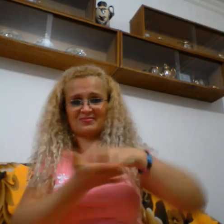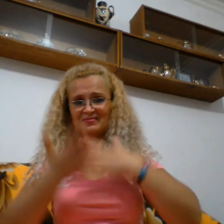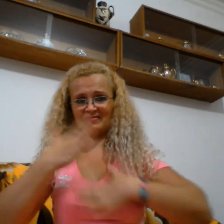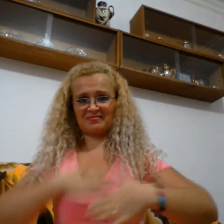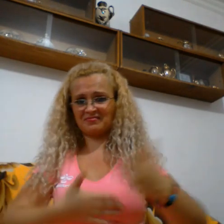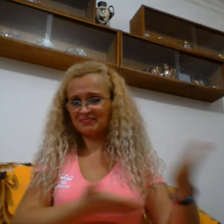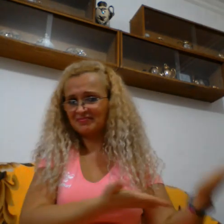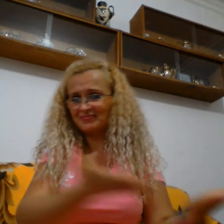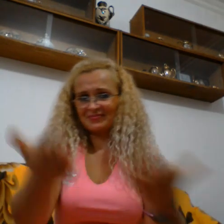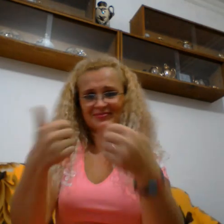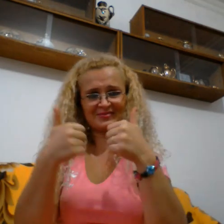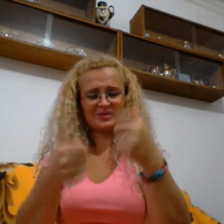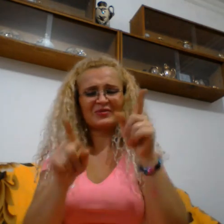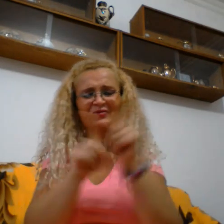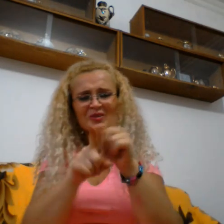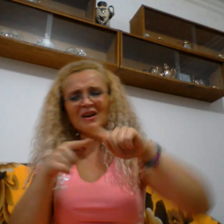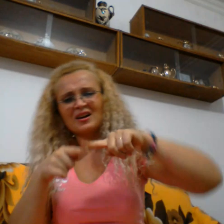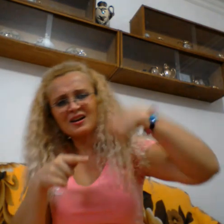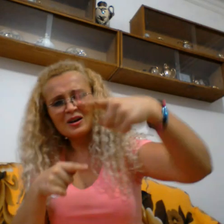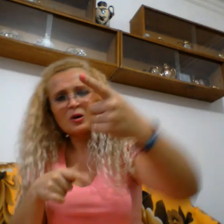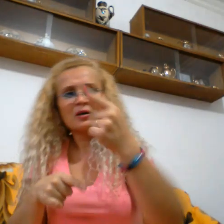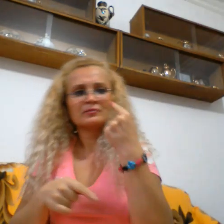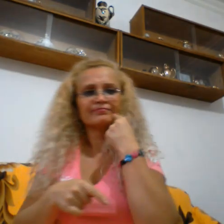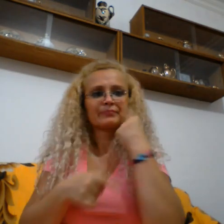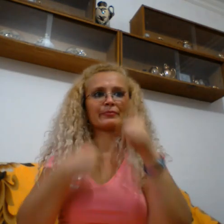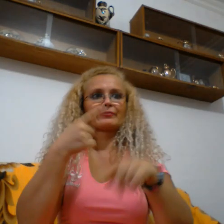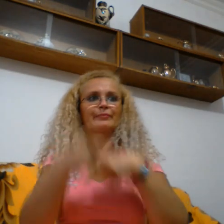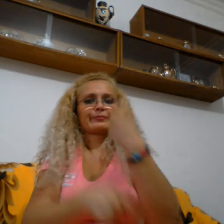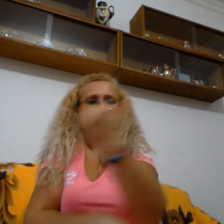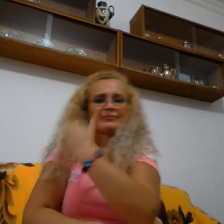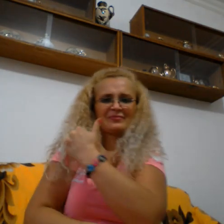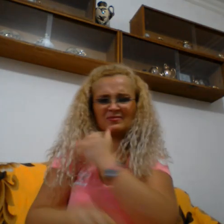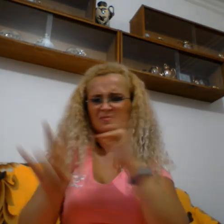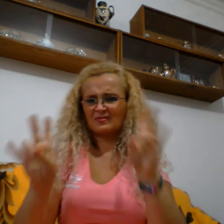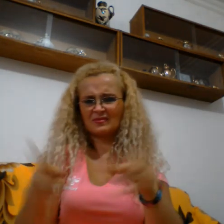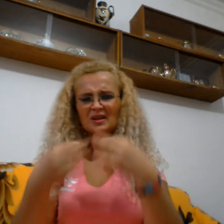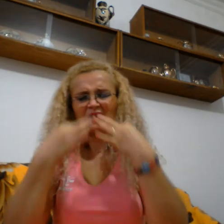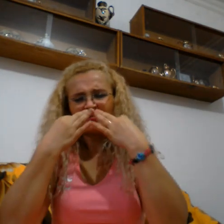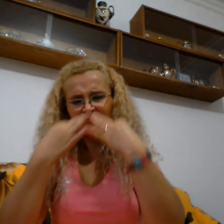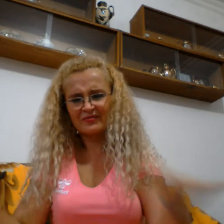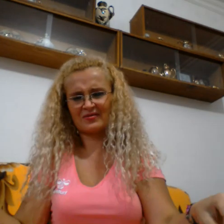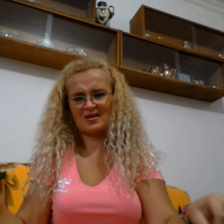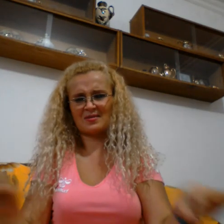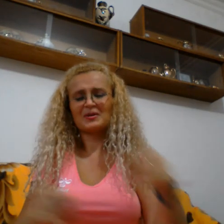is working together on this instead of against one another. So I just, the collective